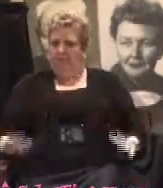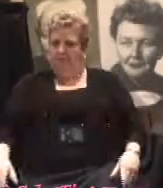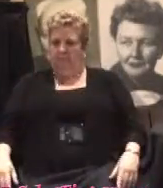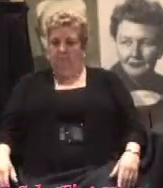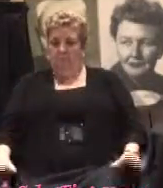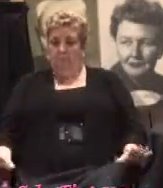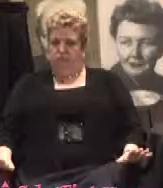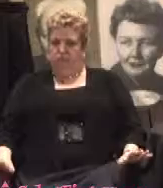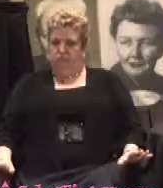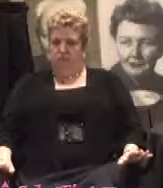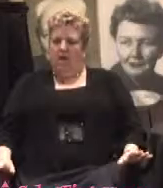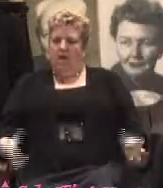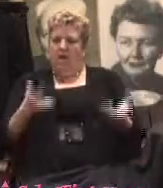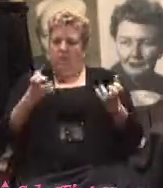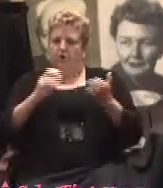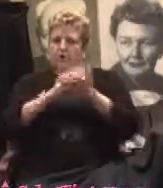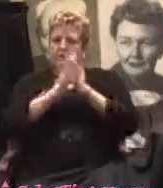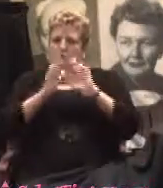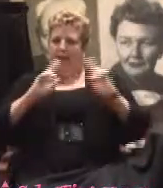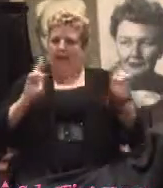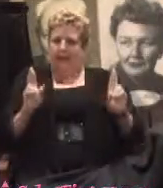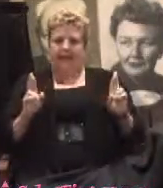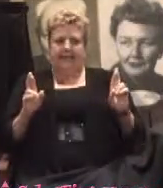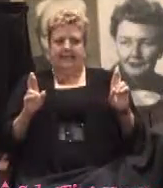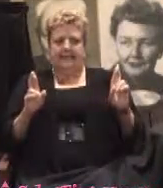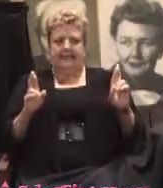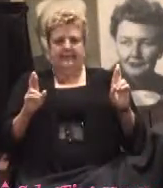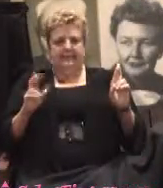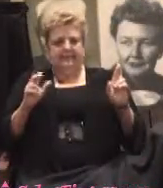I wanted to be ready. I didn't want them to be disappointed in the specimen that arrived.